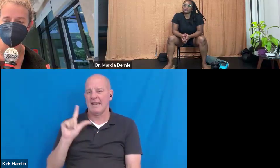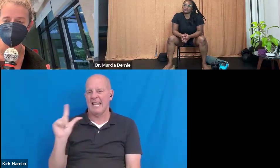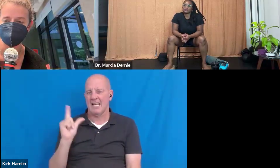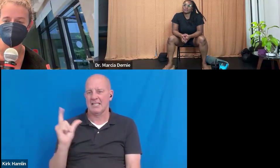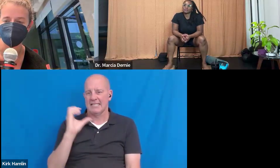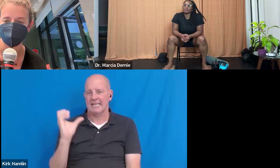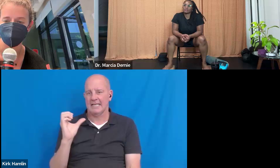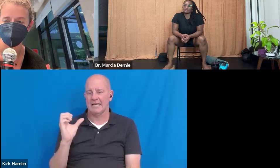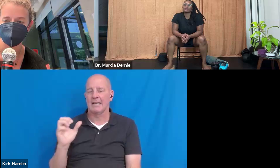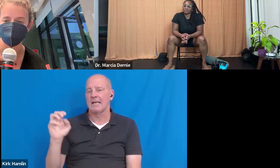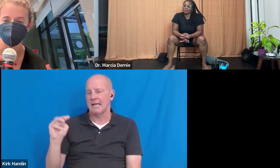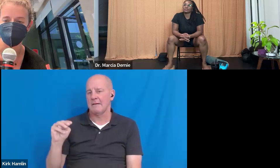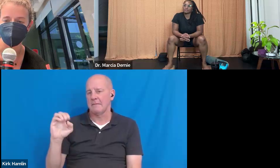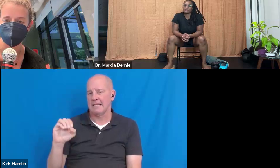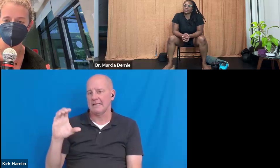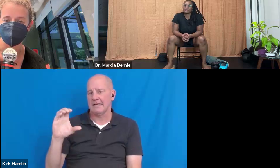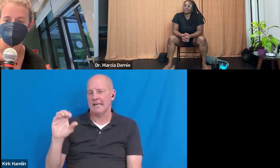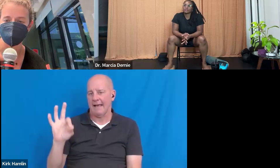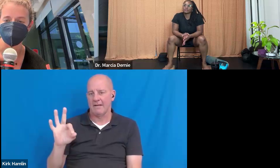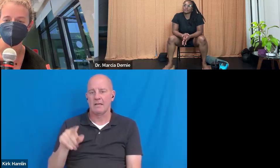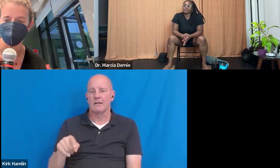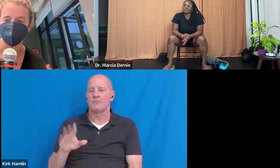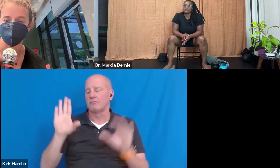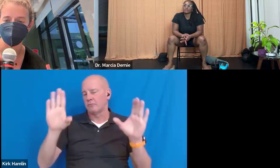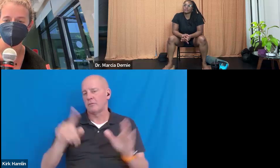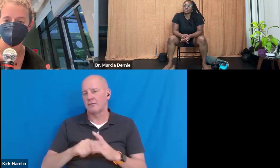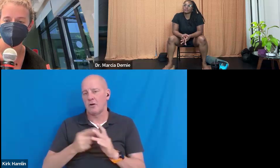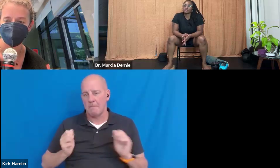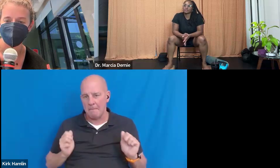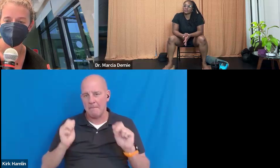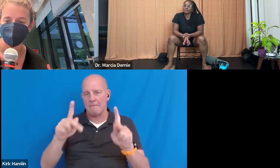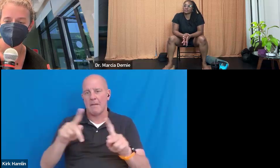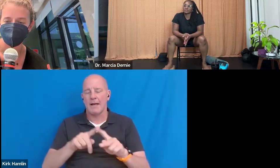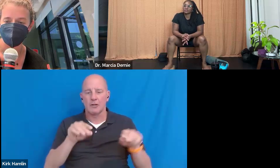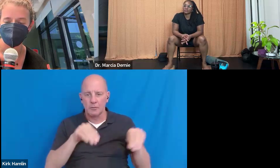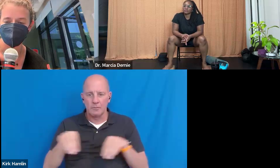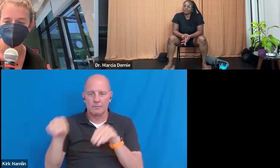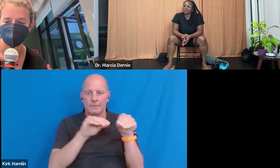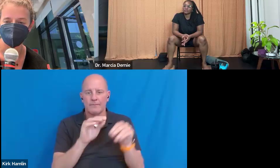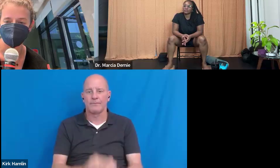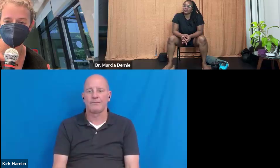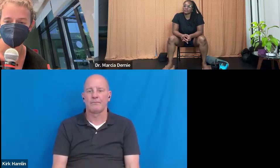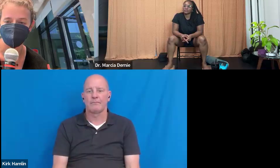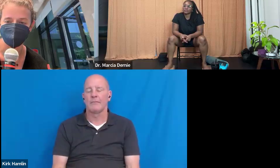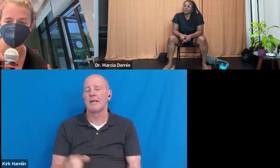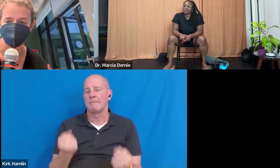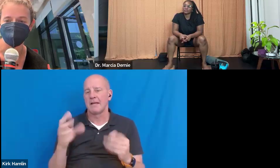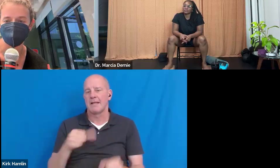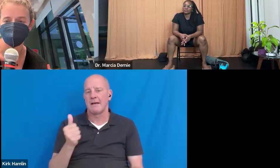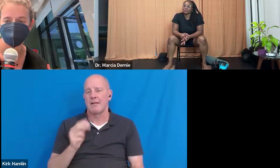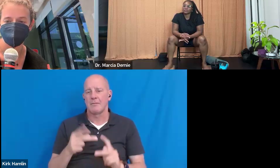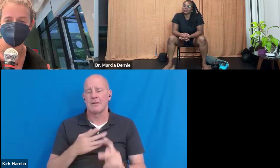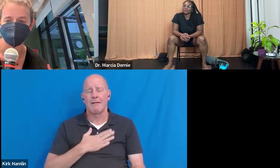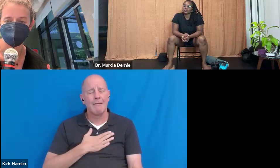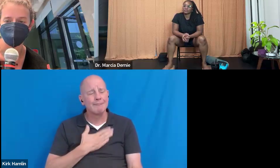and MECF. This is a great ease back into movement." And then lots of other expressions of